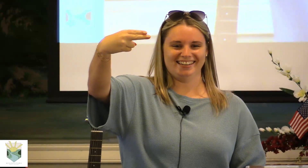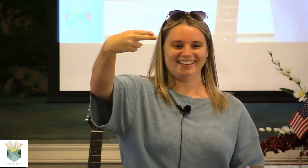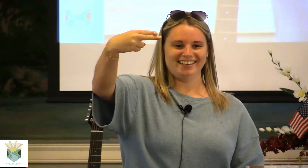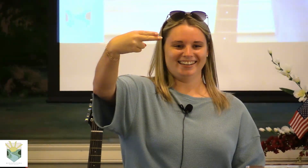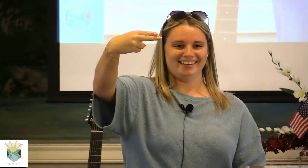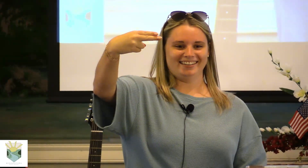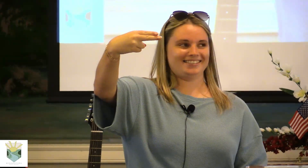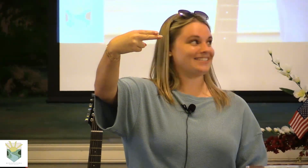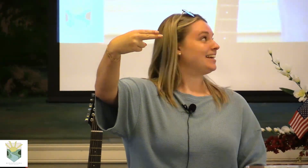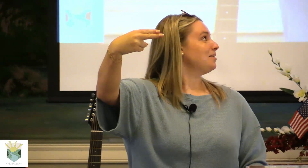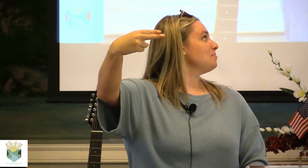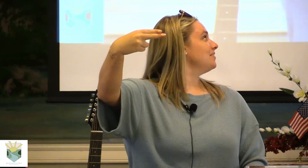upset. Does this help?